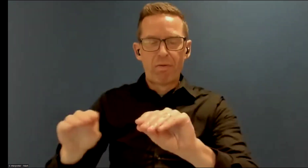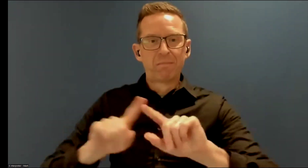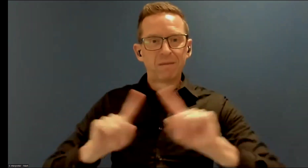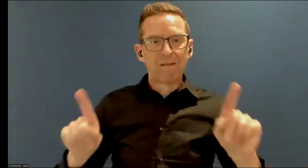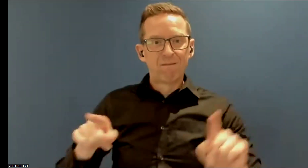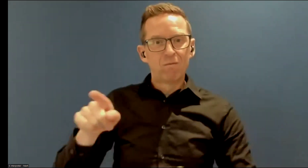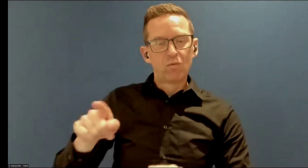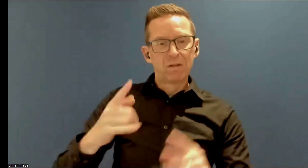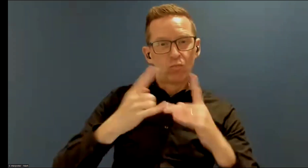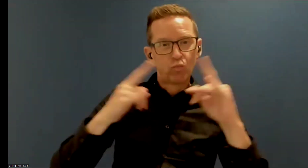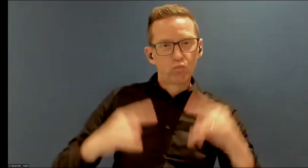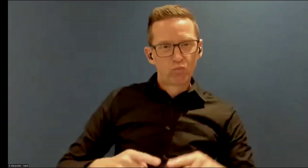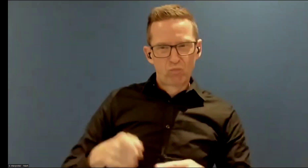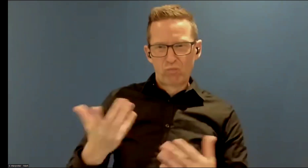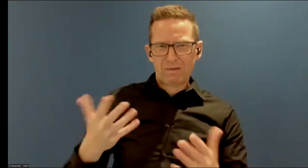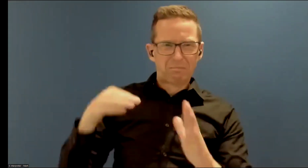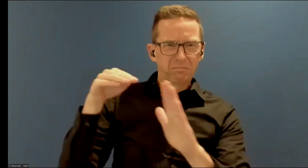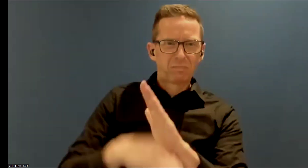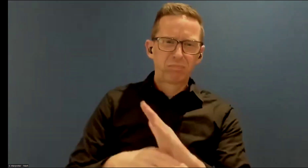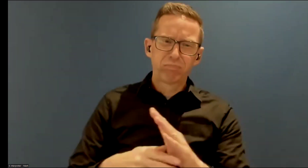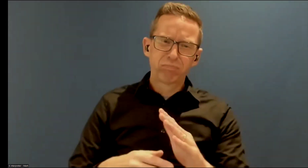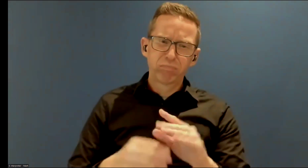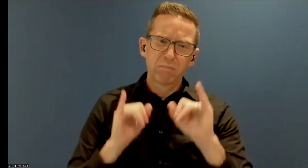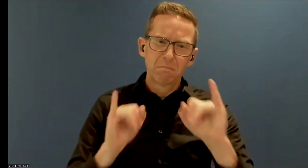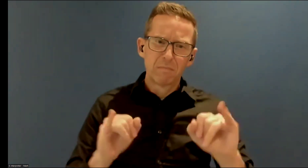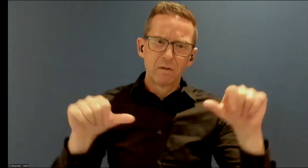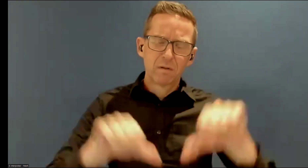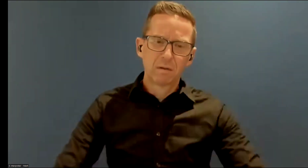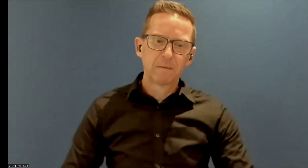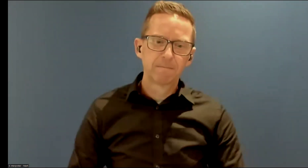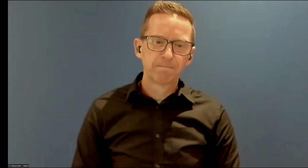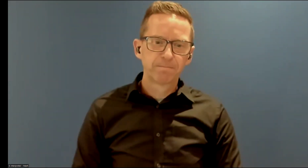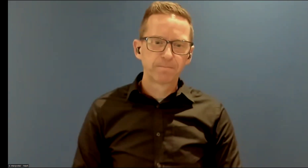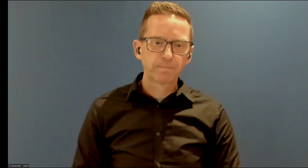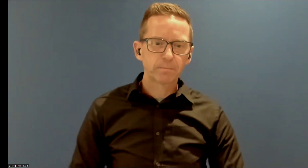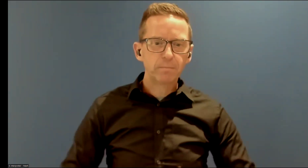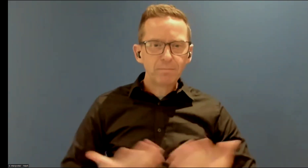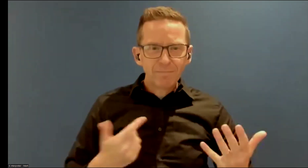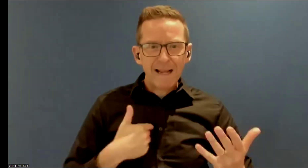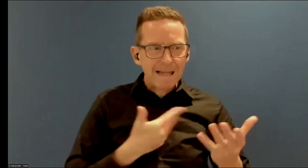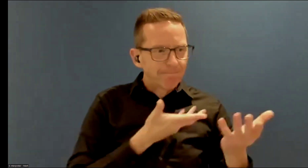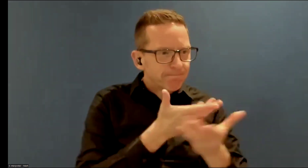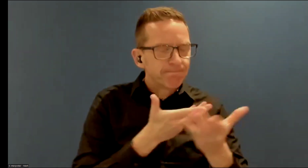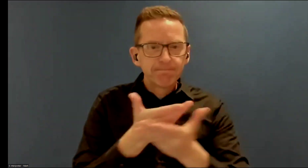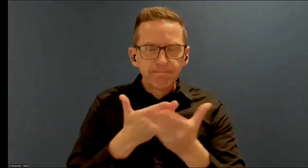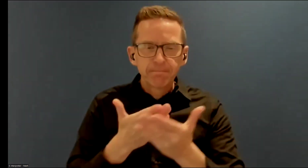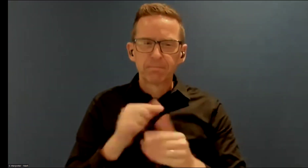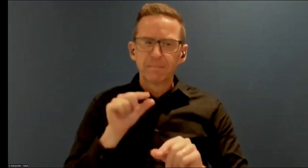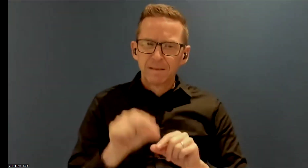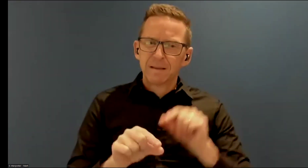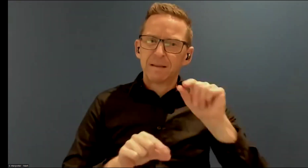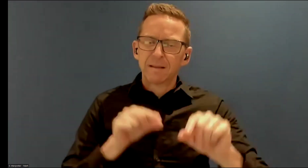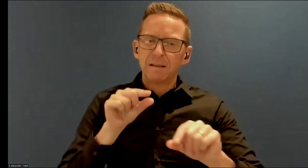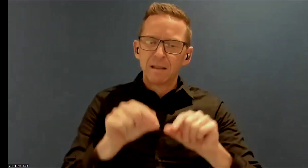is worse, to be honest. So we took these steps and we start with them, and we are very optimistic that there will